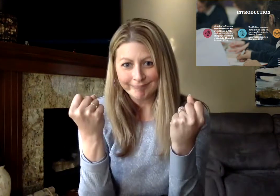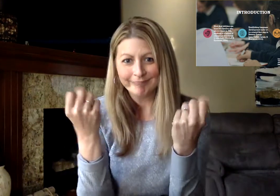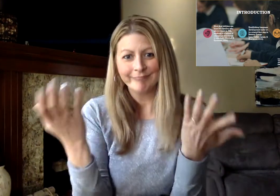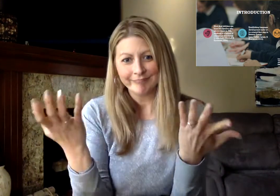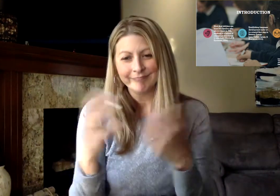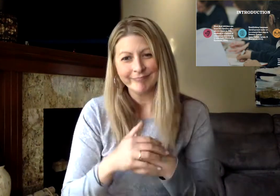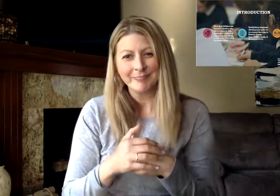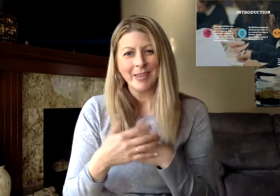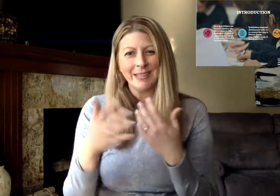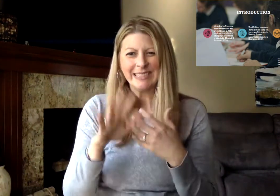that don't sign.